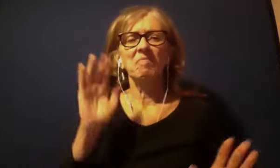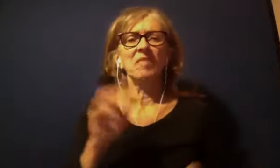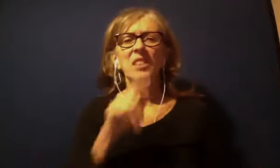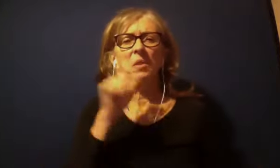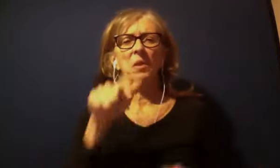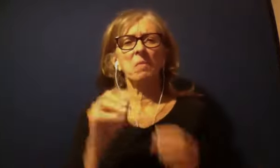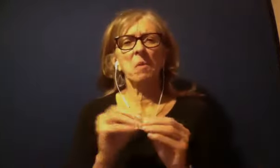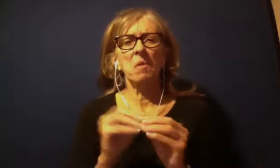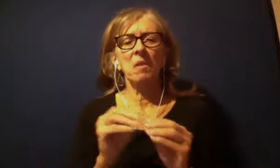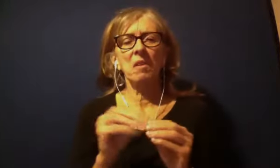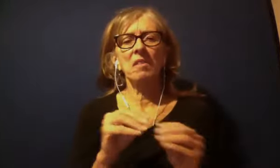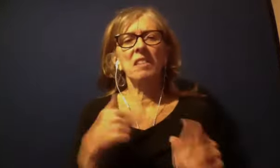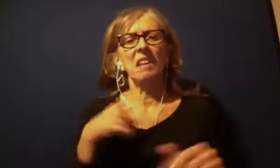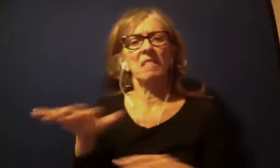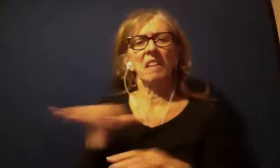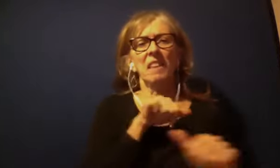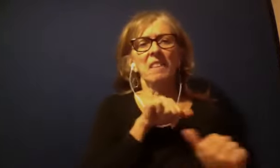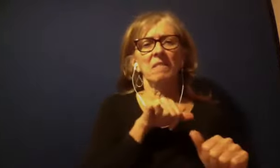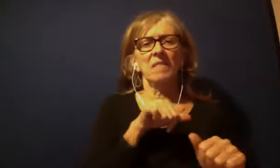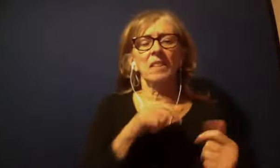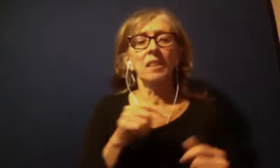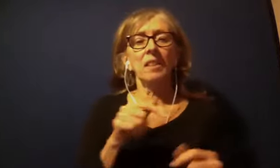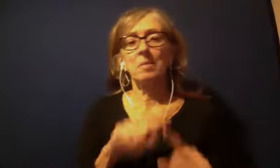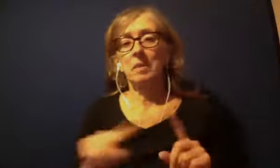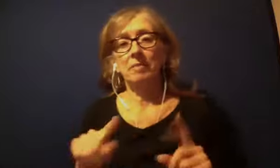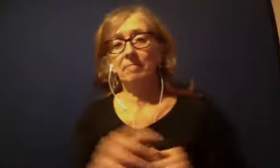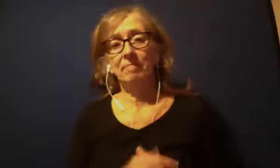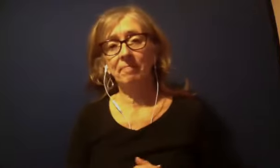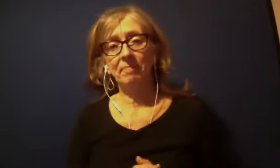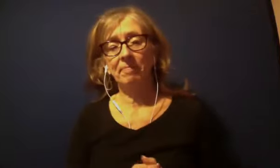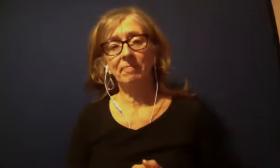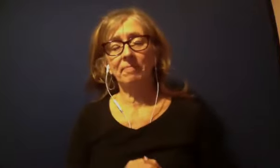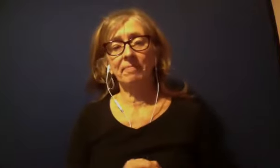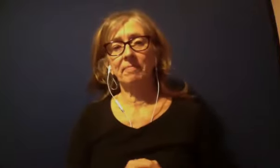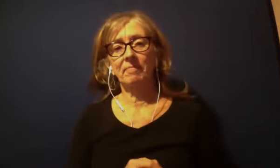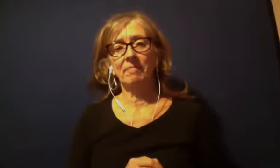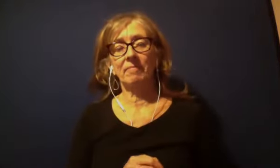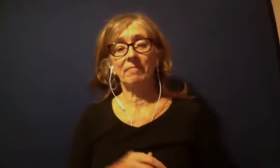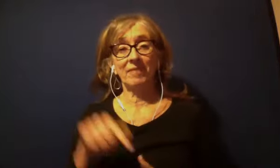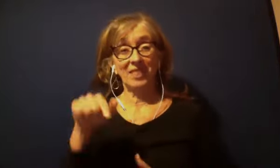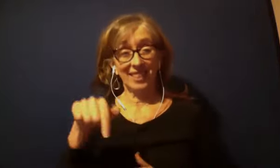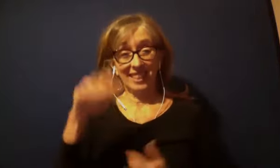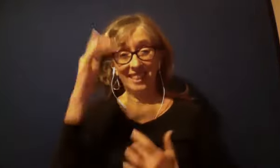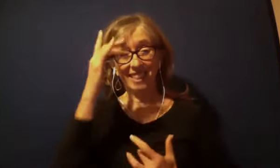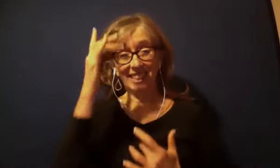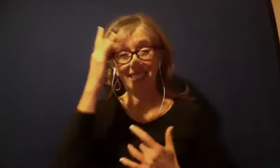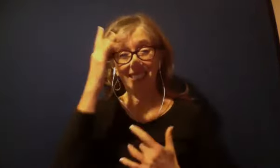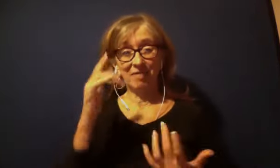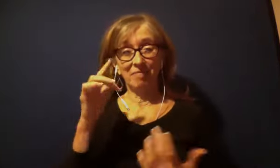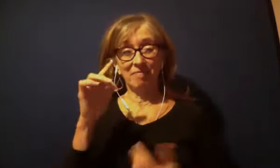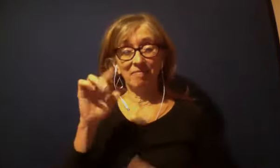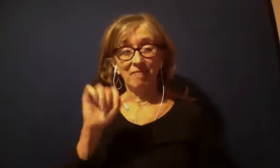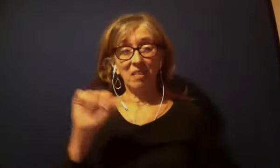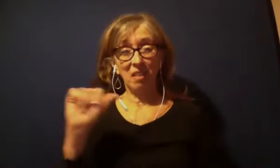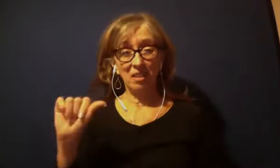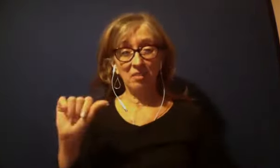That's all I need. But I know with this disease of alcoholism that I